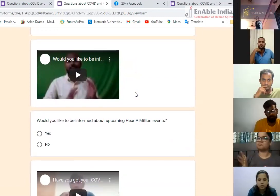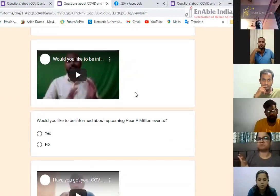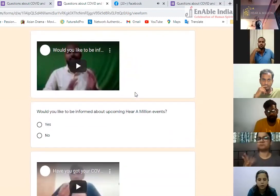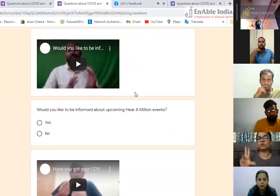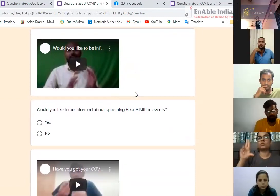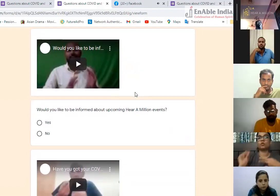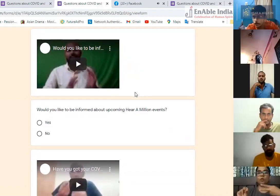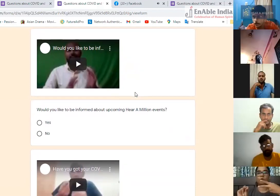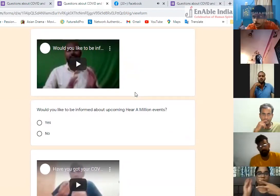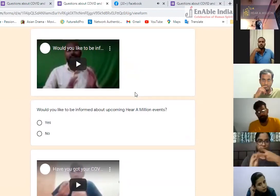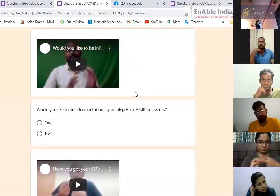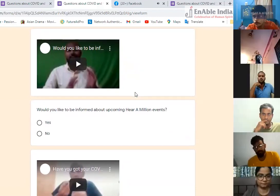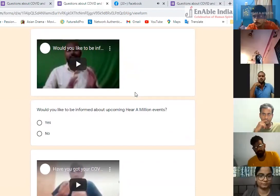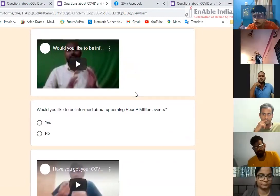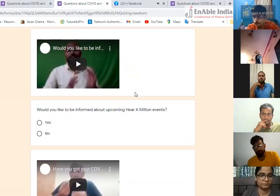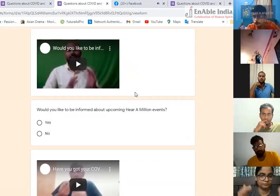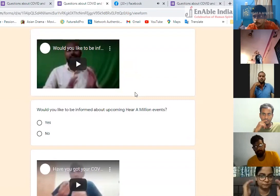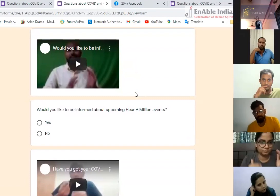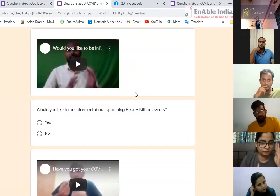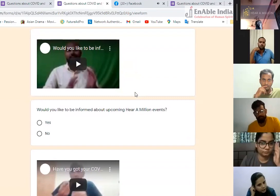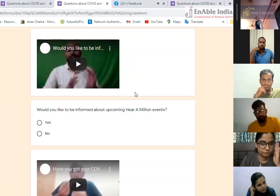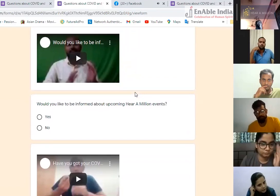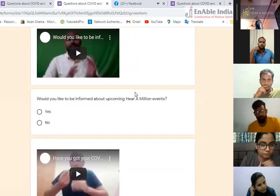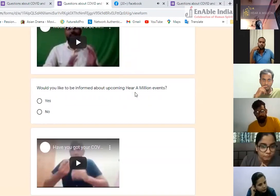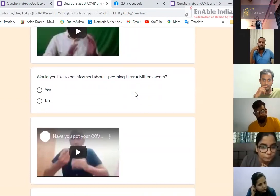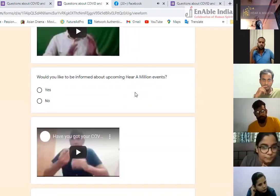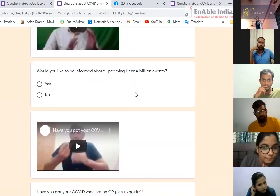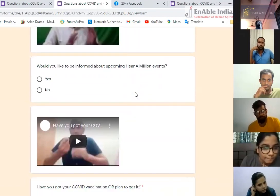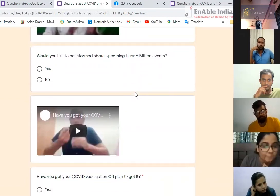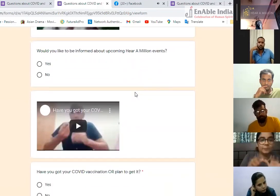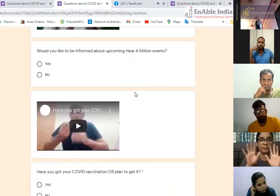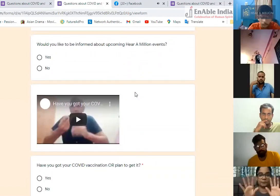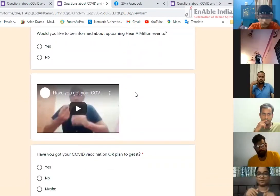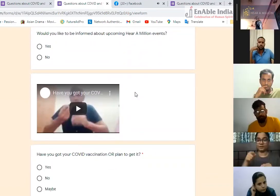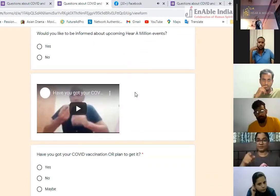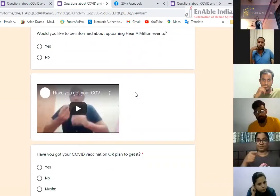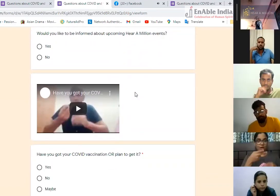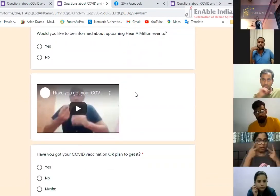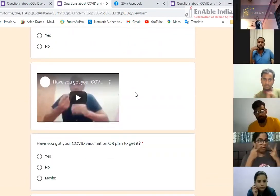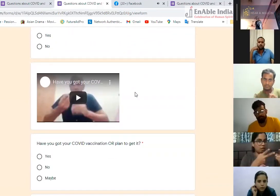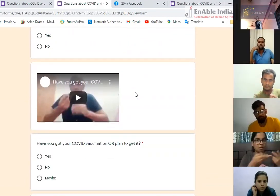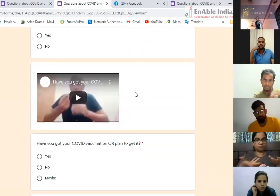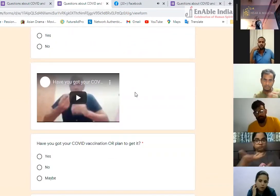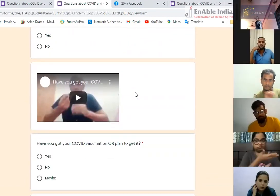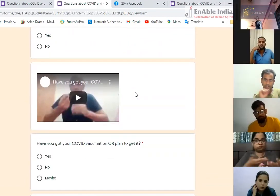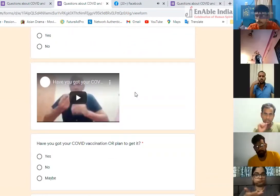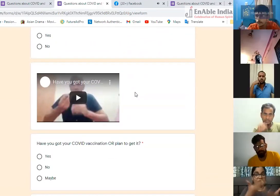Yes or no? If yes, then click on yes. If no, then click on no.